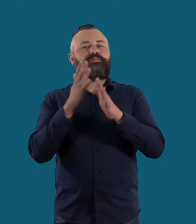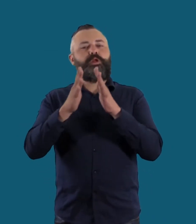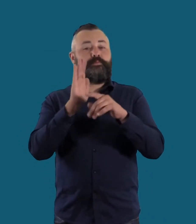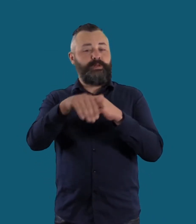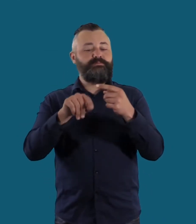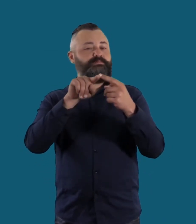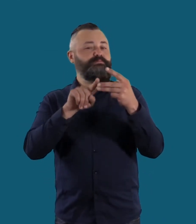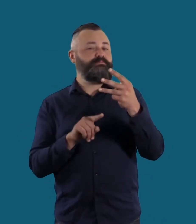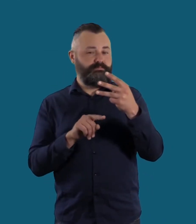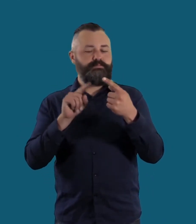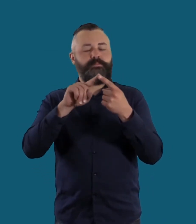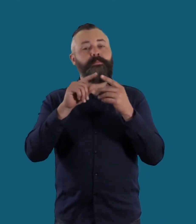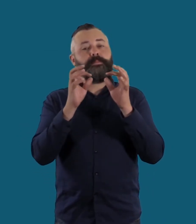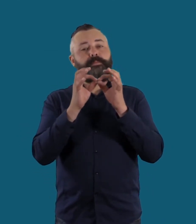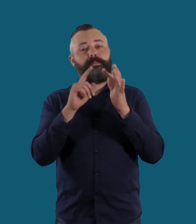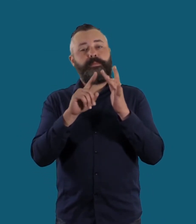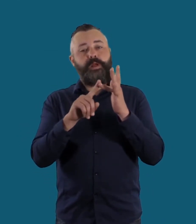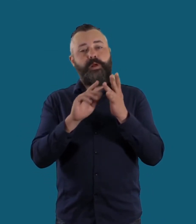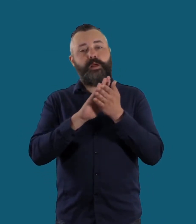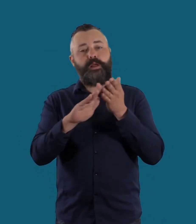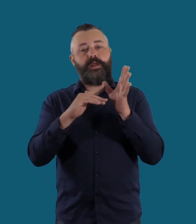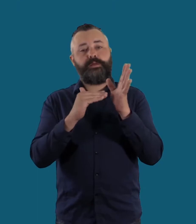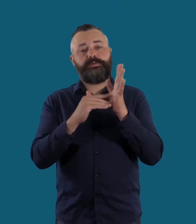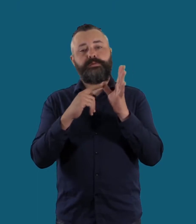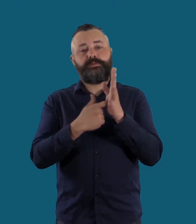I'll be covering three specific terms. 1. Biohazard.